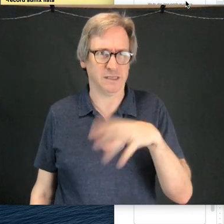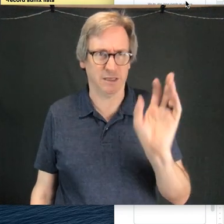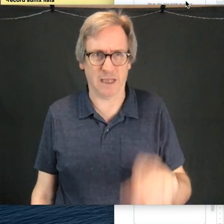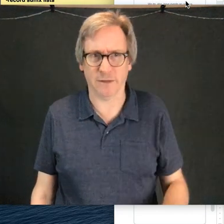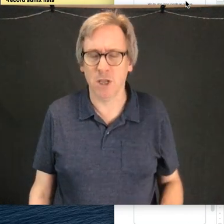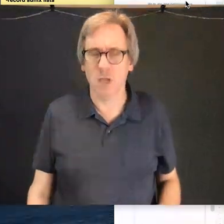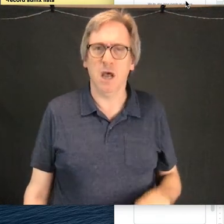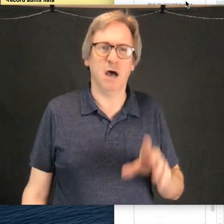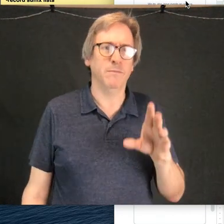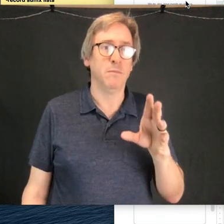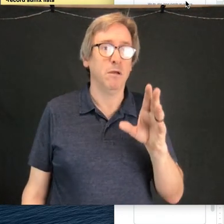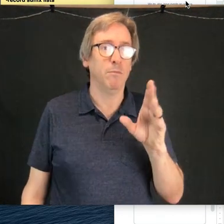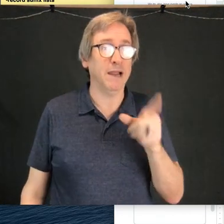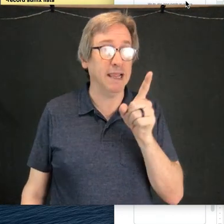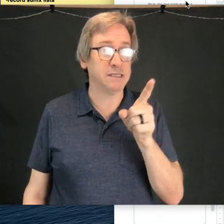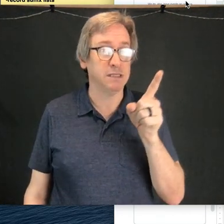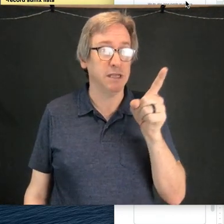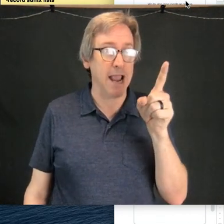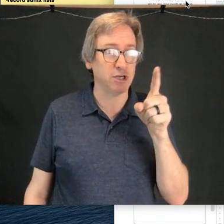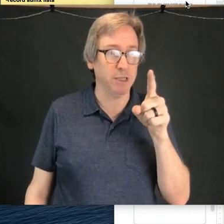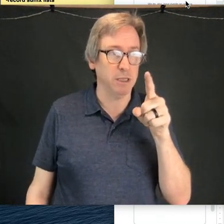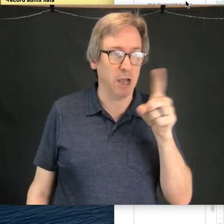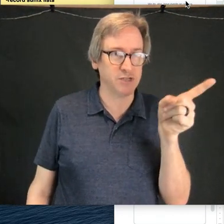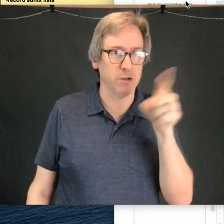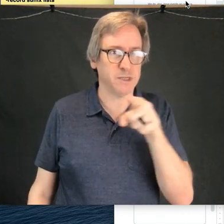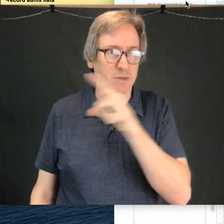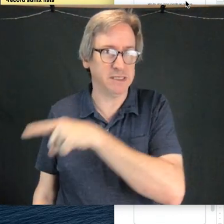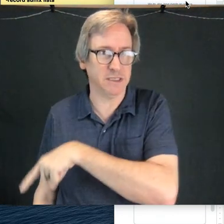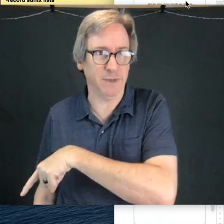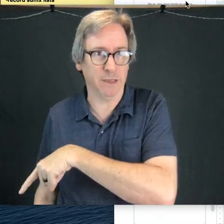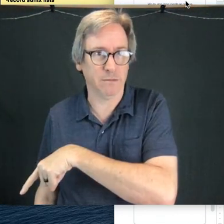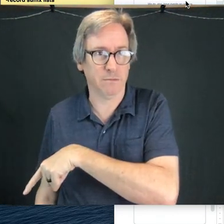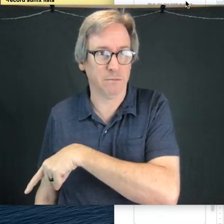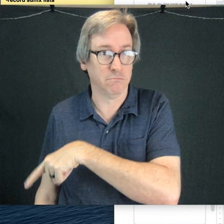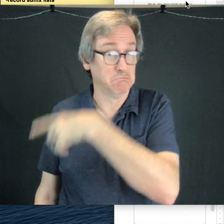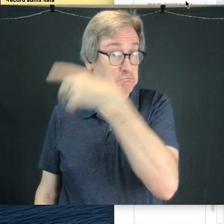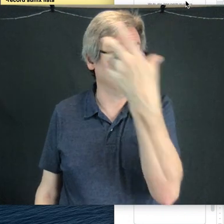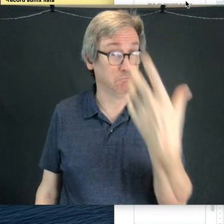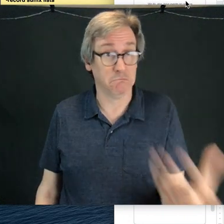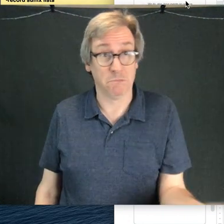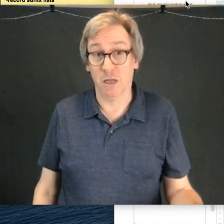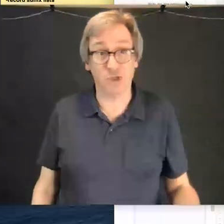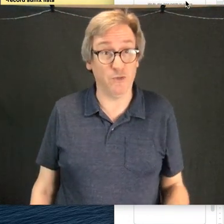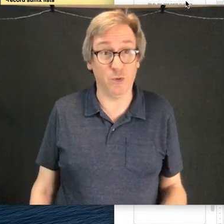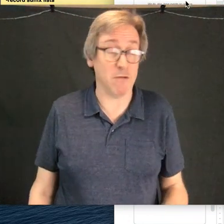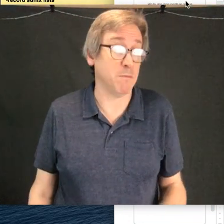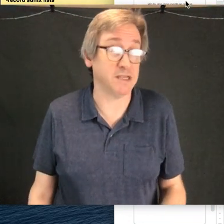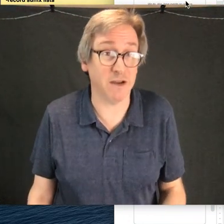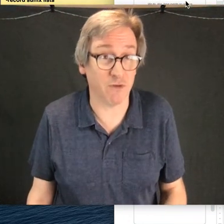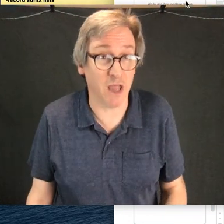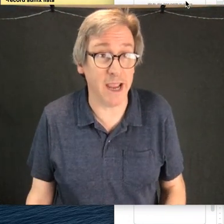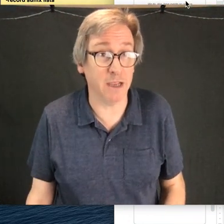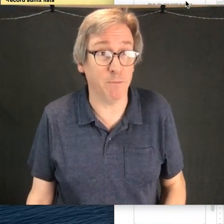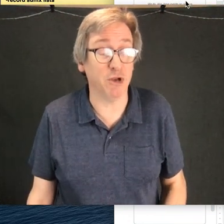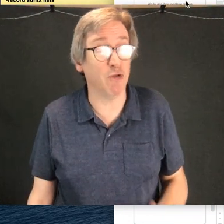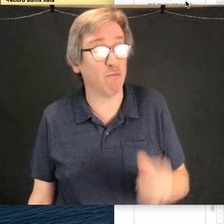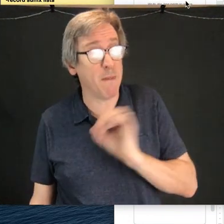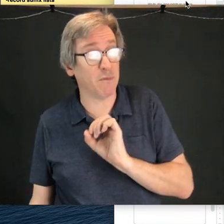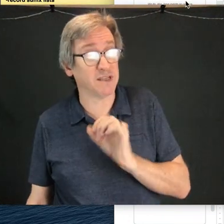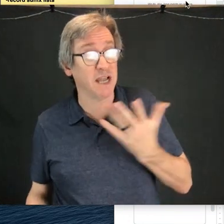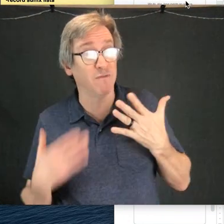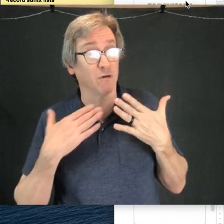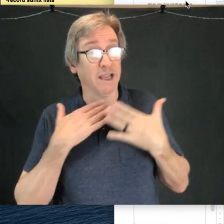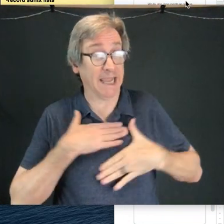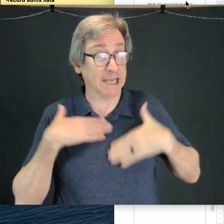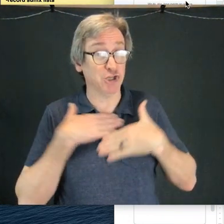gelato. That's Italian. But it's actually, ice cream is pleasing to me. So if you can't remember the sign for like, but